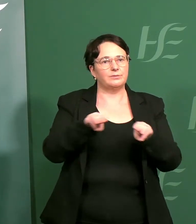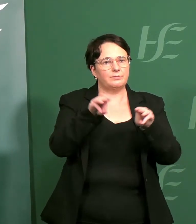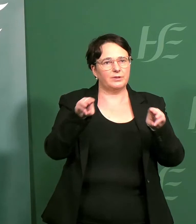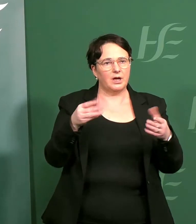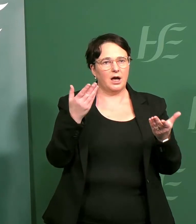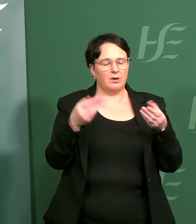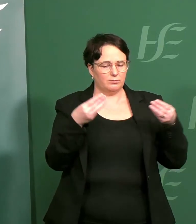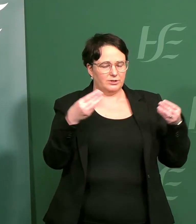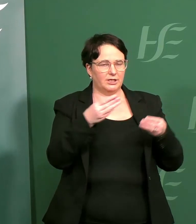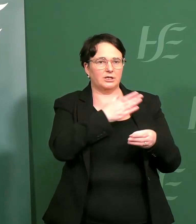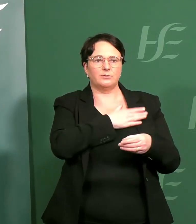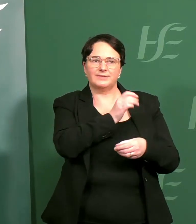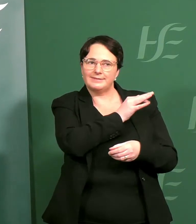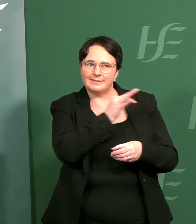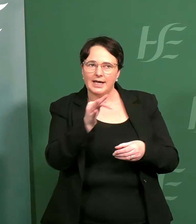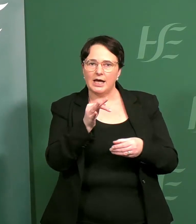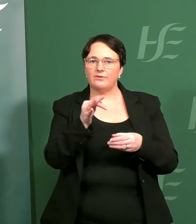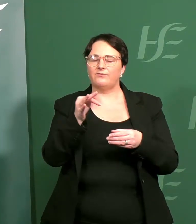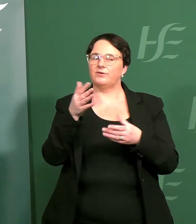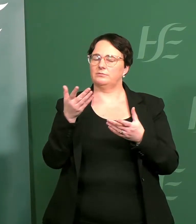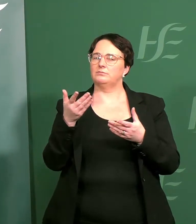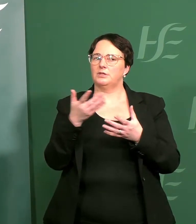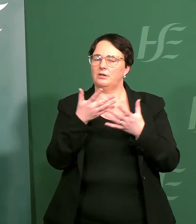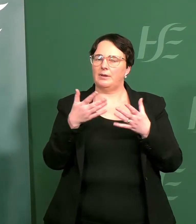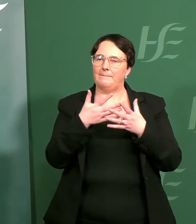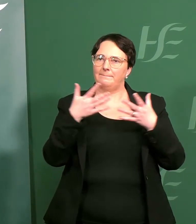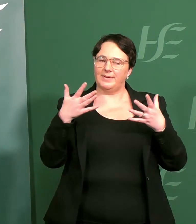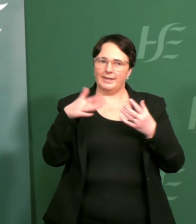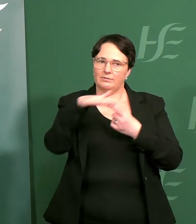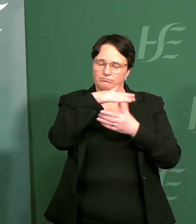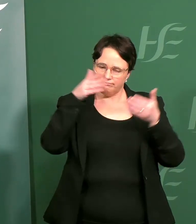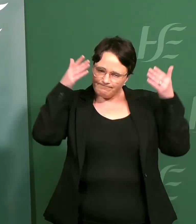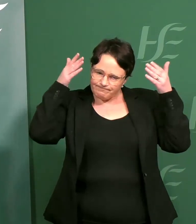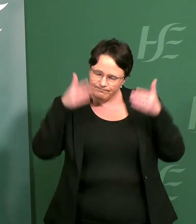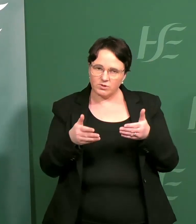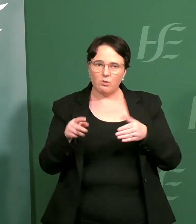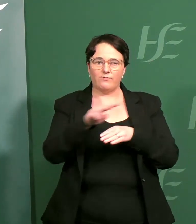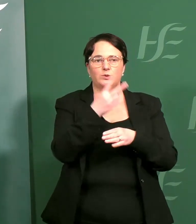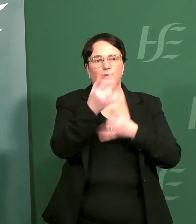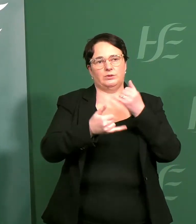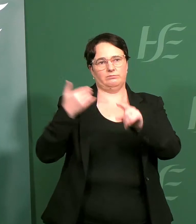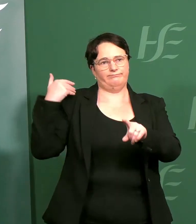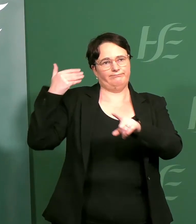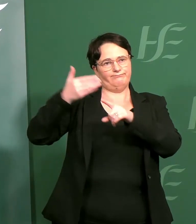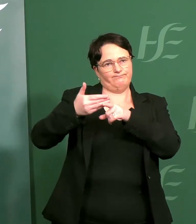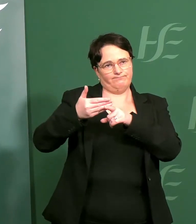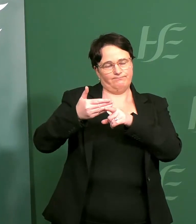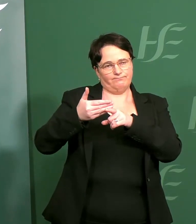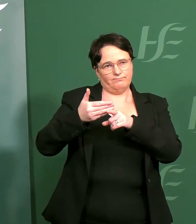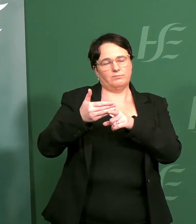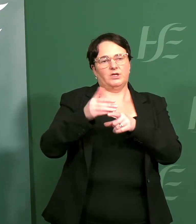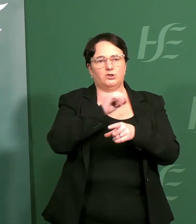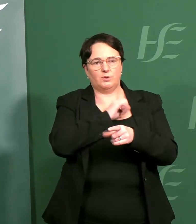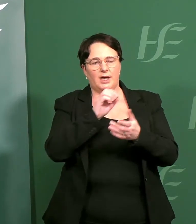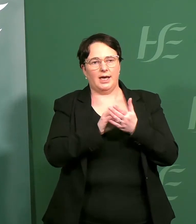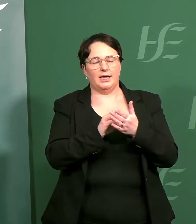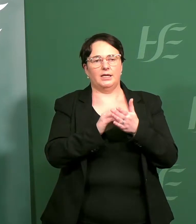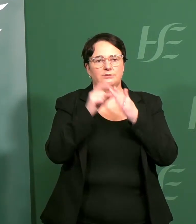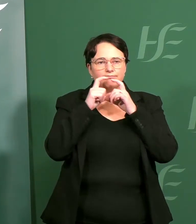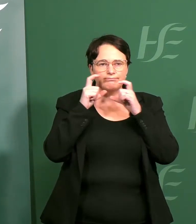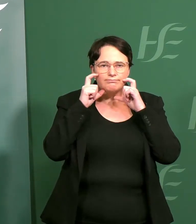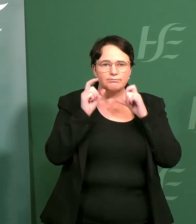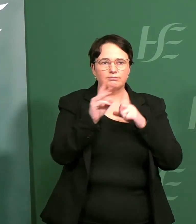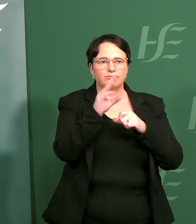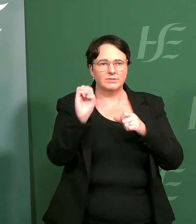protect our staff. And many big areas we've had to focus on throughout that 2-year period relate to procuring PPE, establishing a